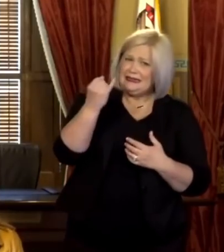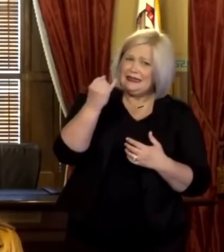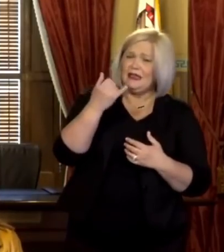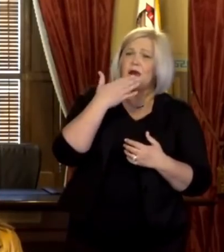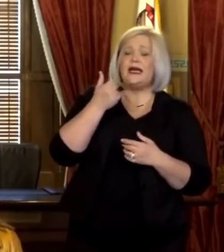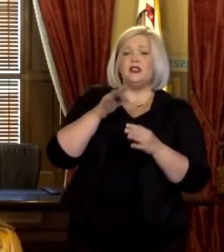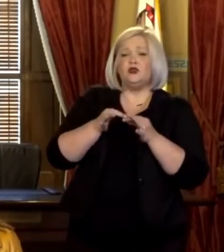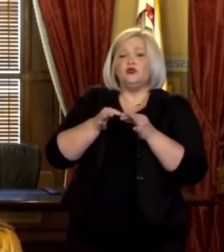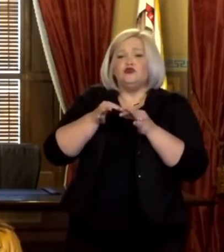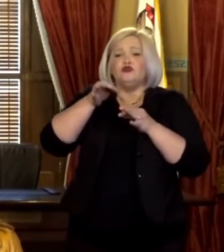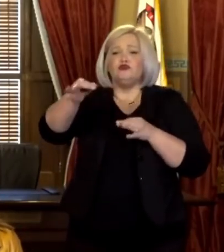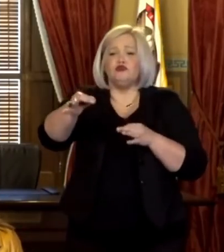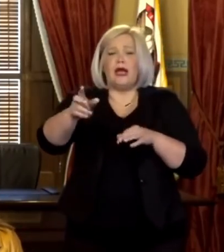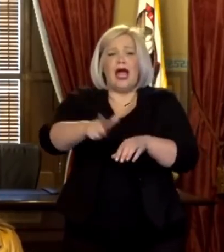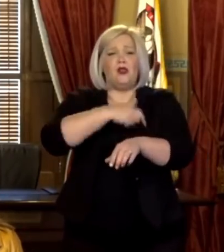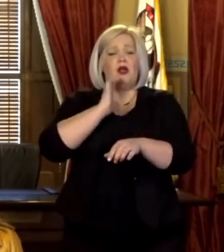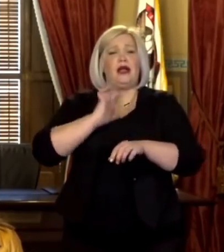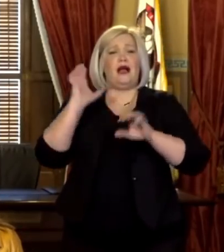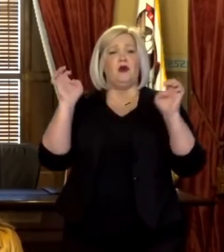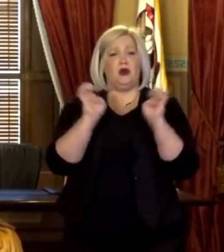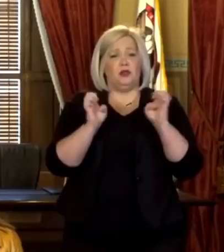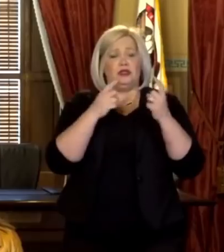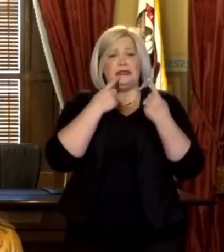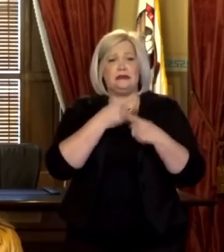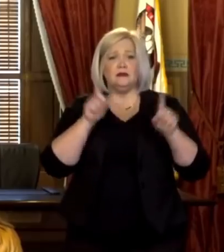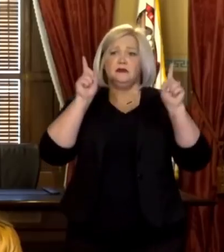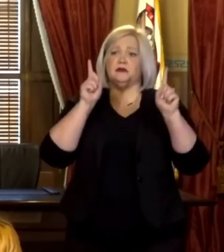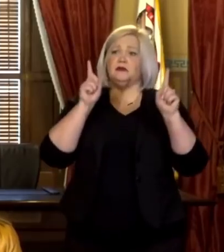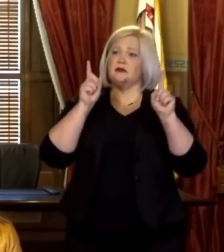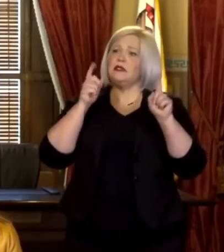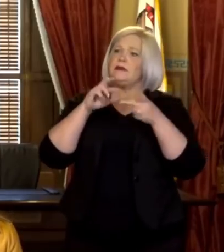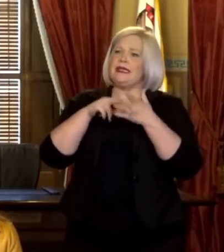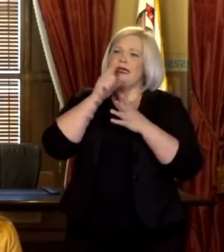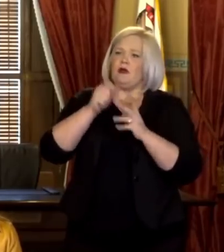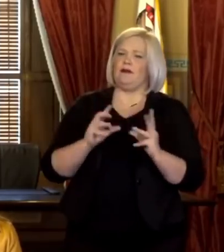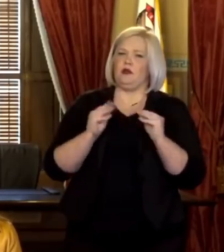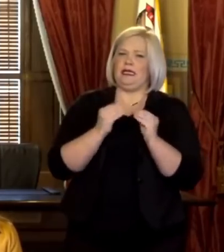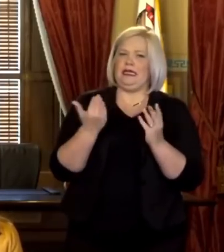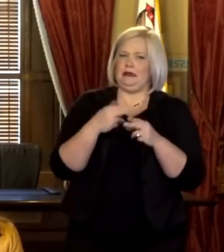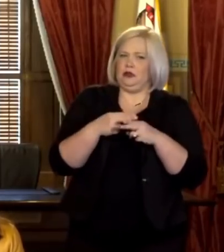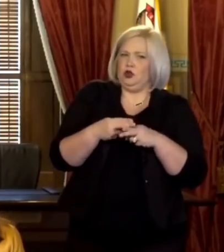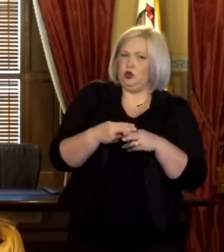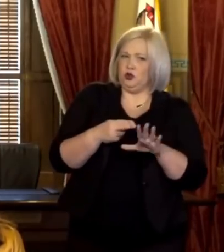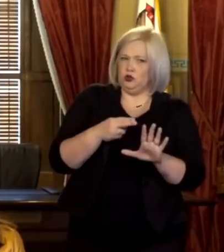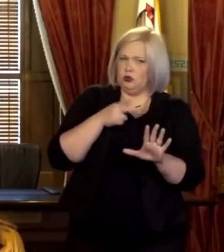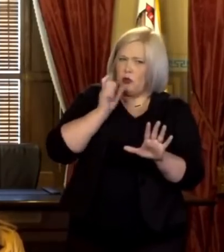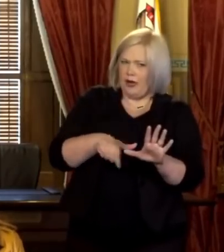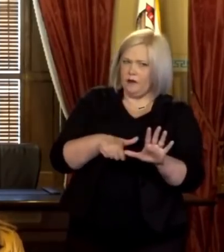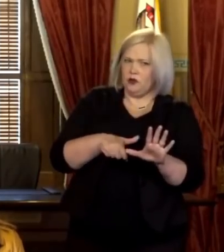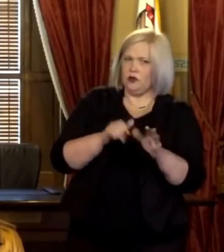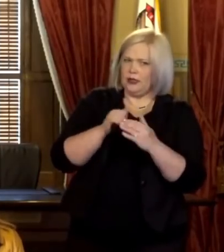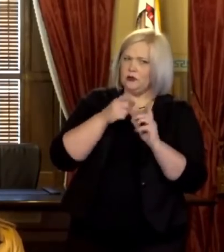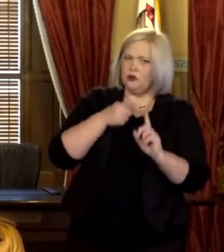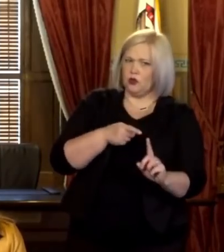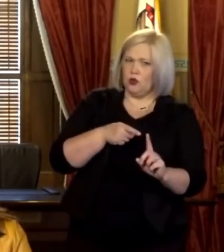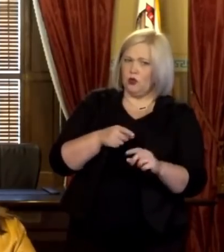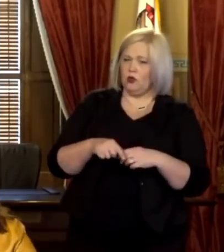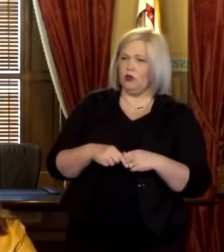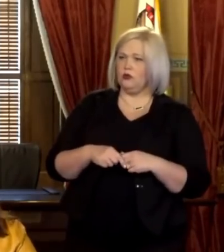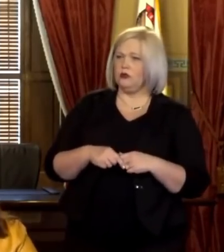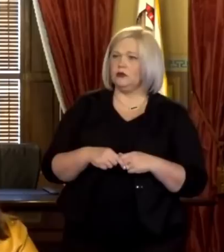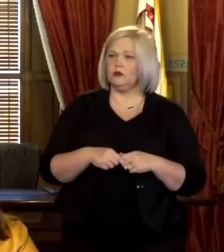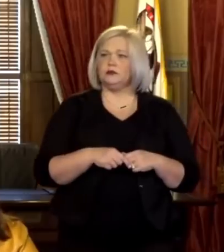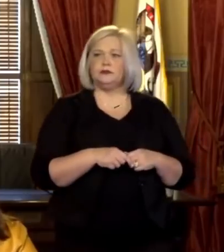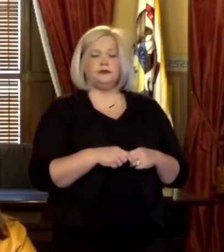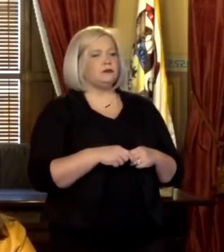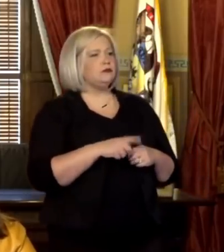so they don't have to come back in the height of when the crisis is really hitting Michigan. Governor, I appreciate that your focus is on health, the health of people